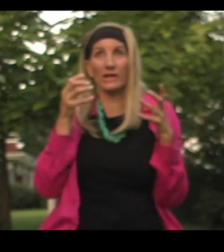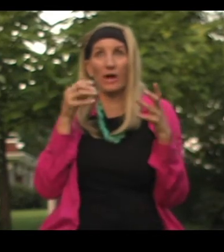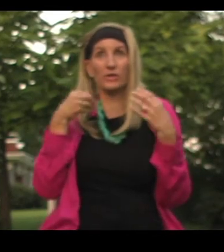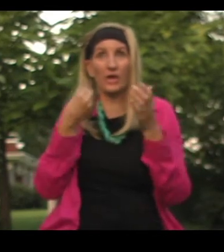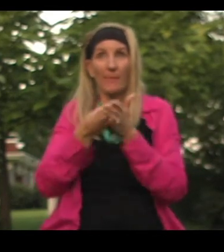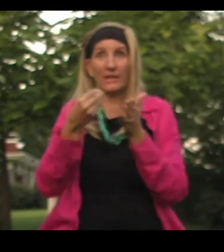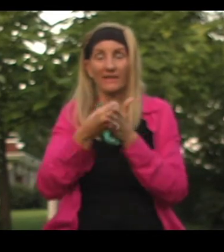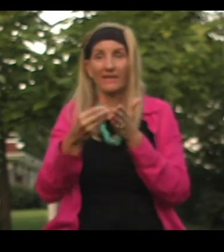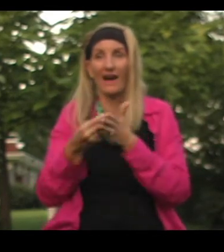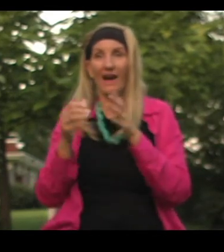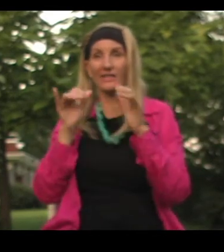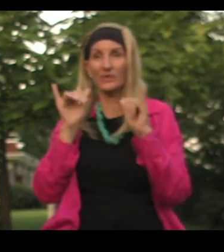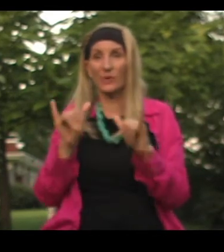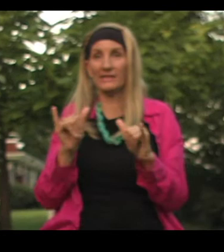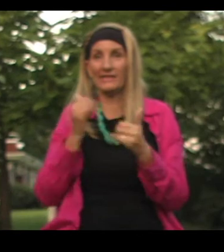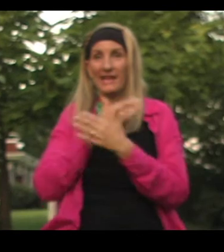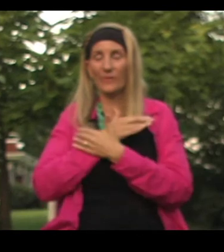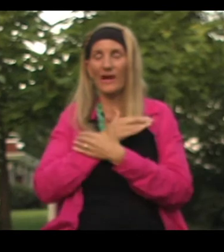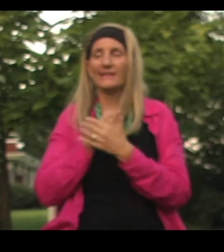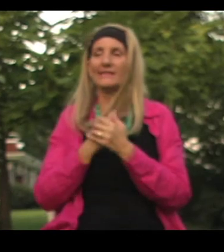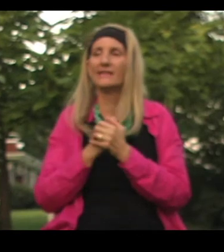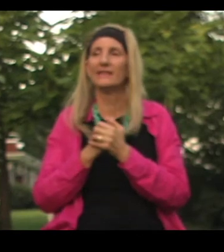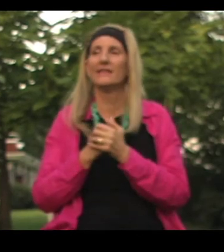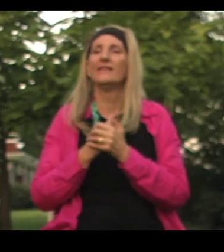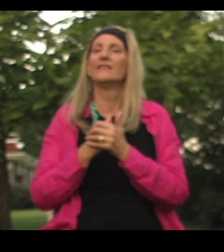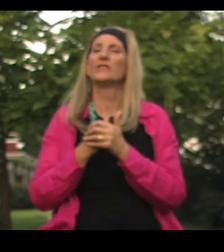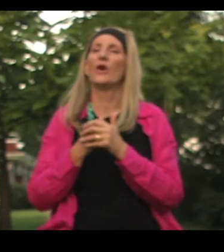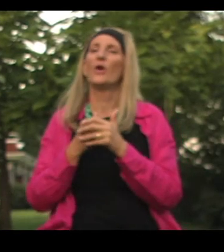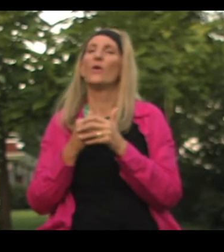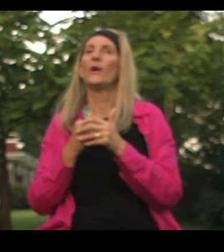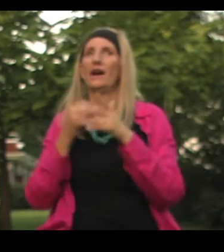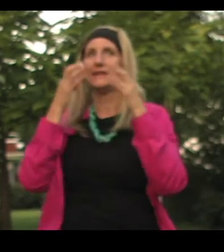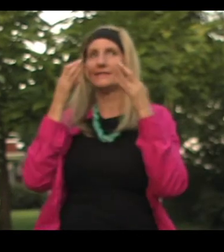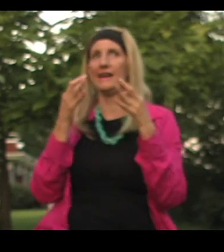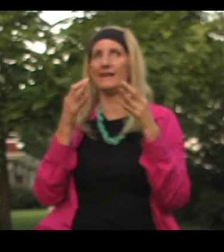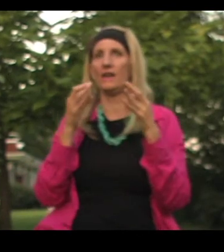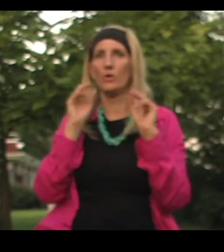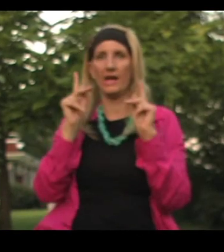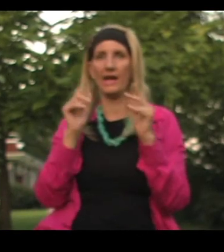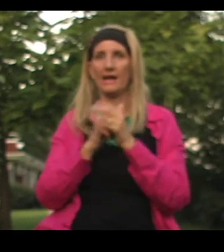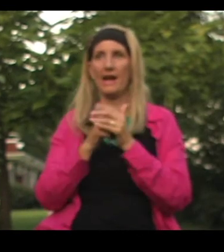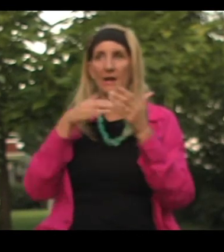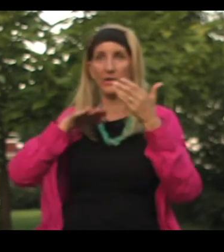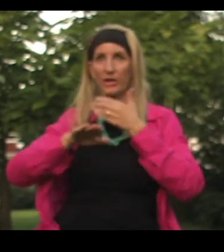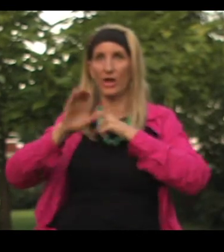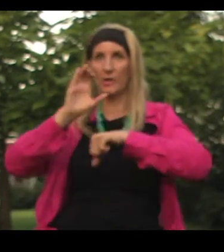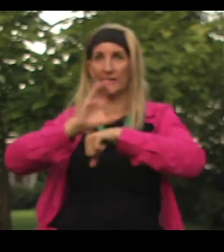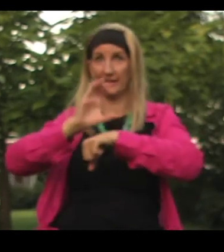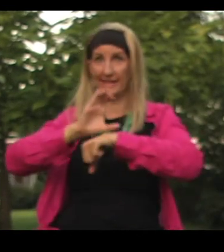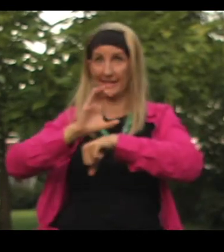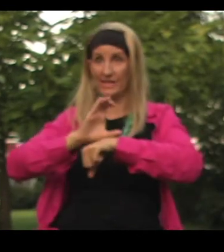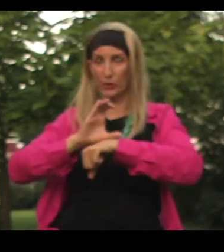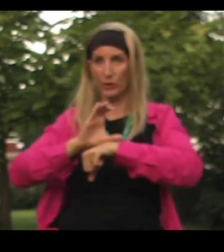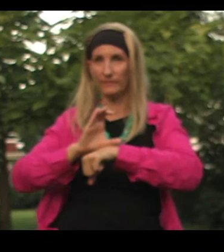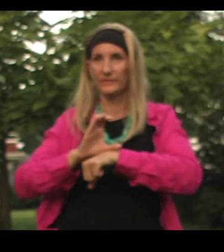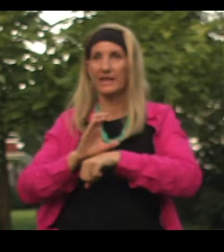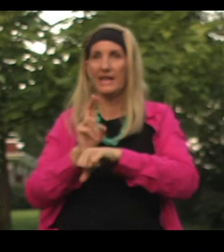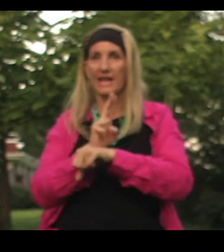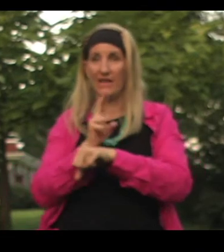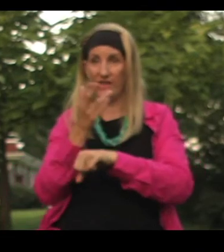go shopping. I just want to stay and rest. So I decided, okay, I'm going to go into the cathedral. And there